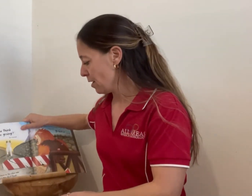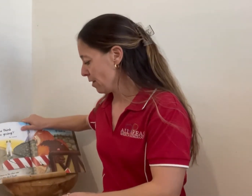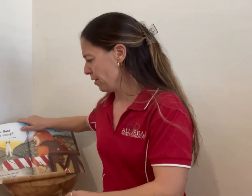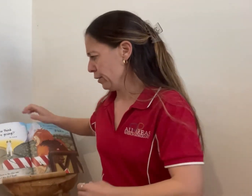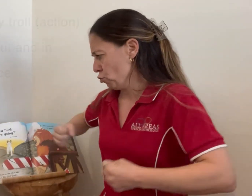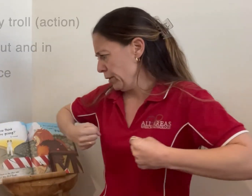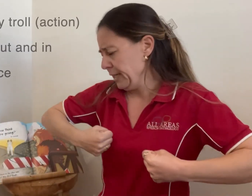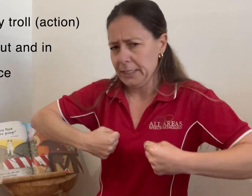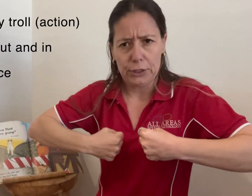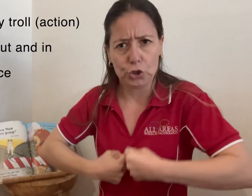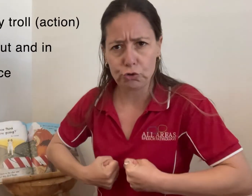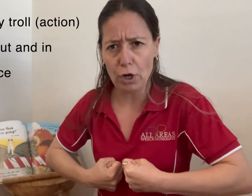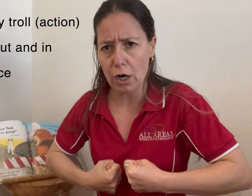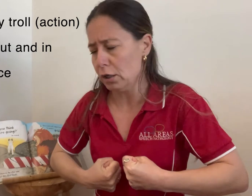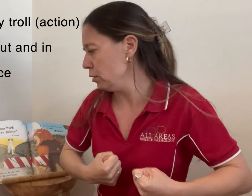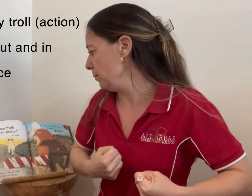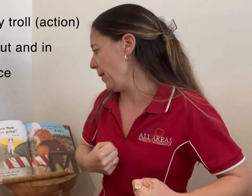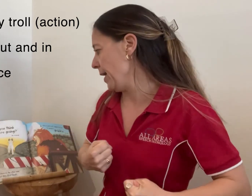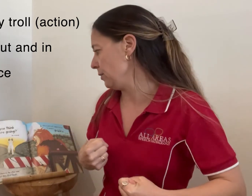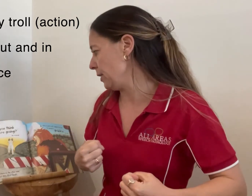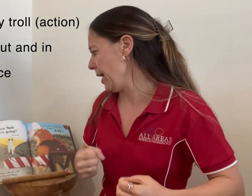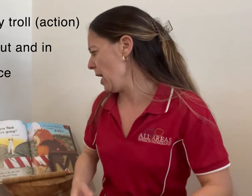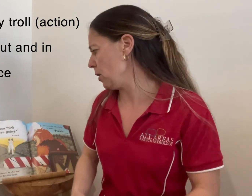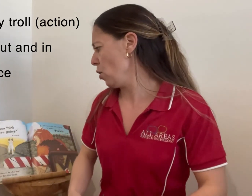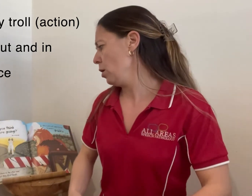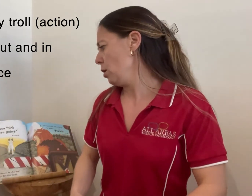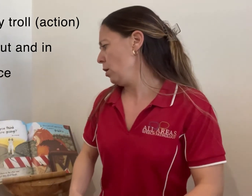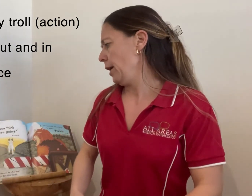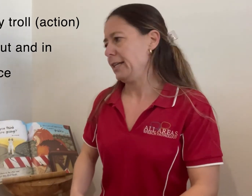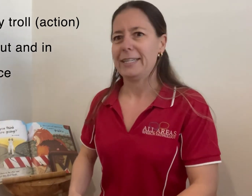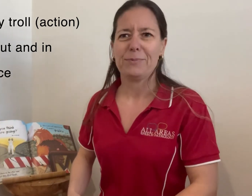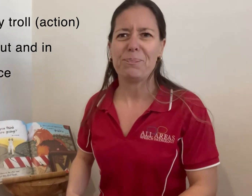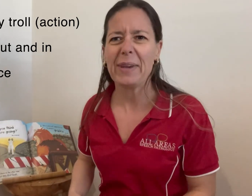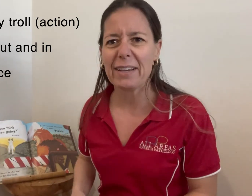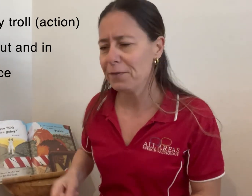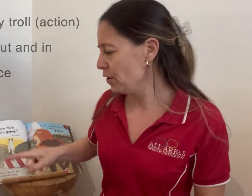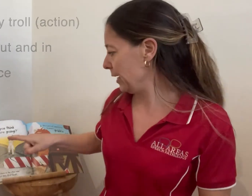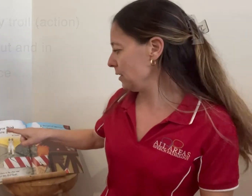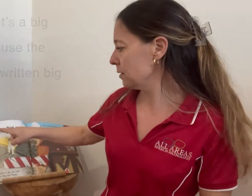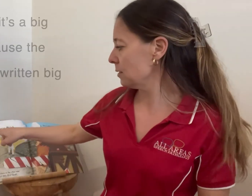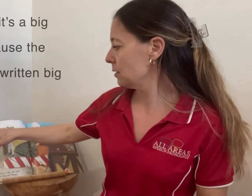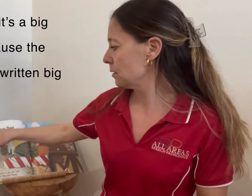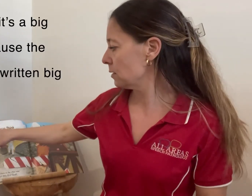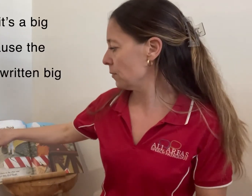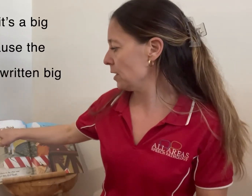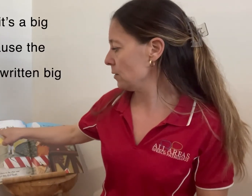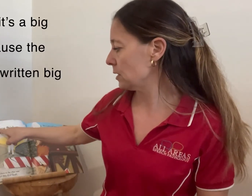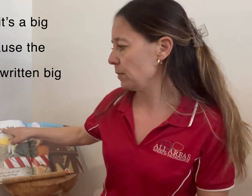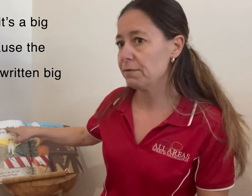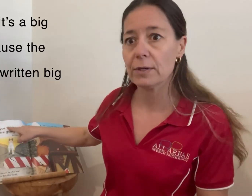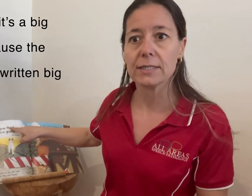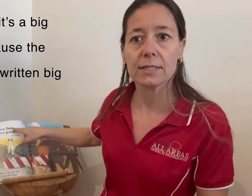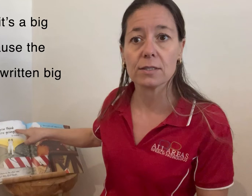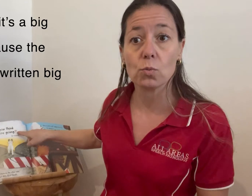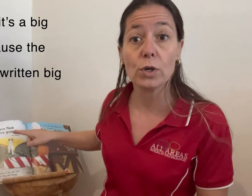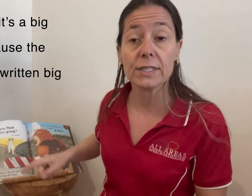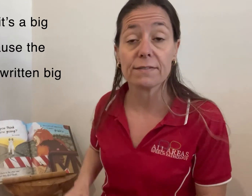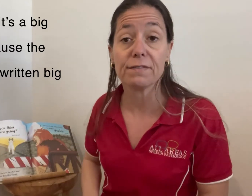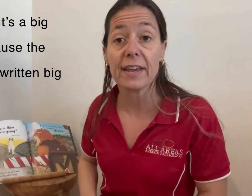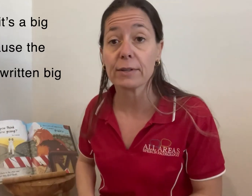The greedy troll bounded out, and in his big voice, so we know it's a big voice because the words are very